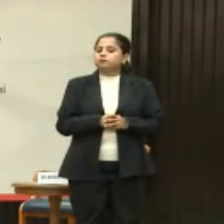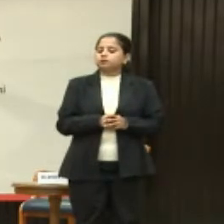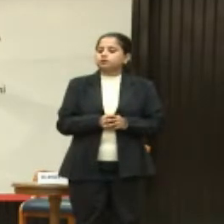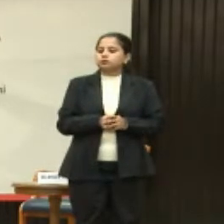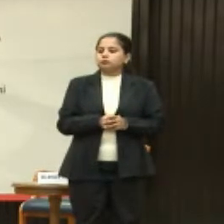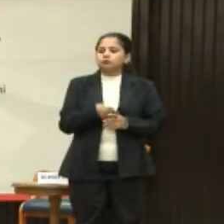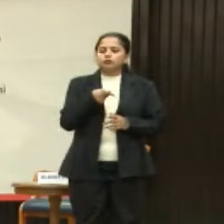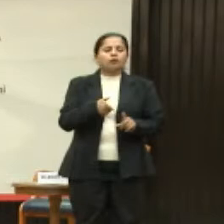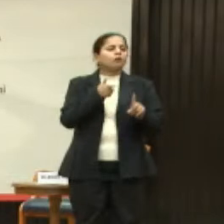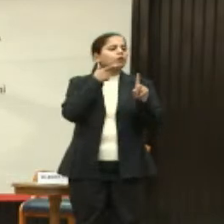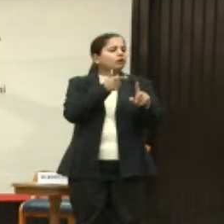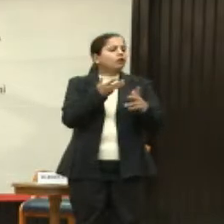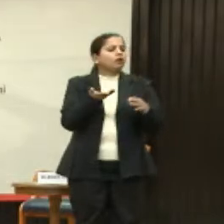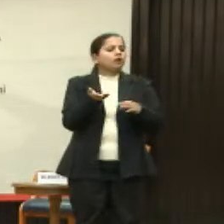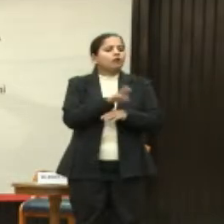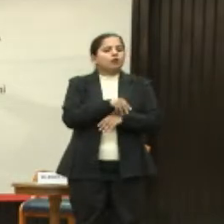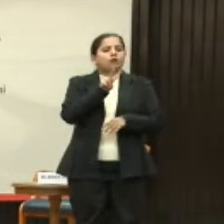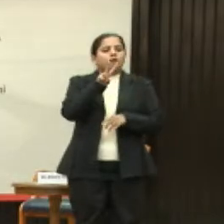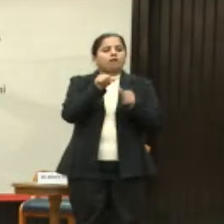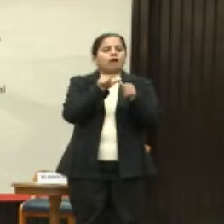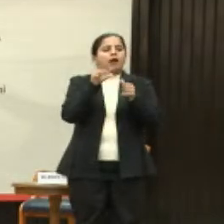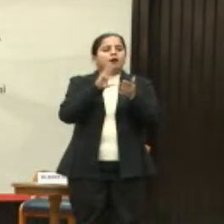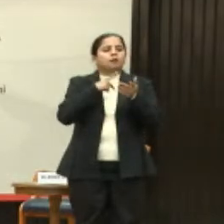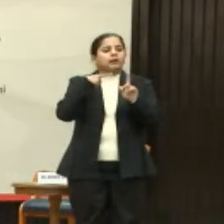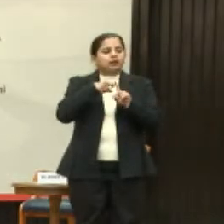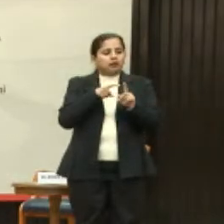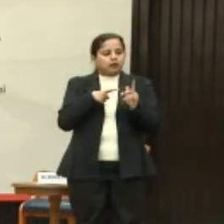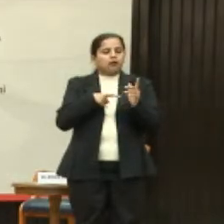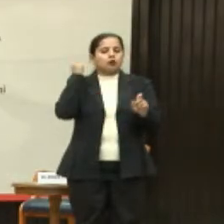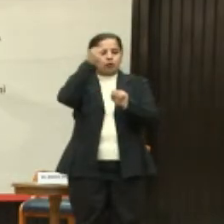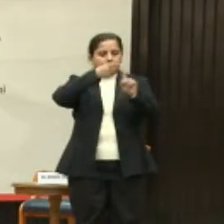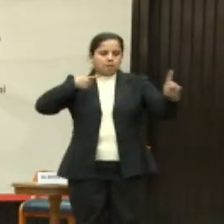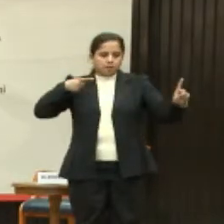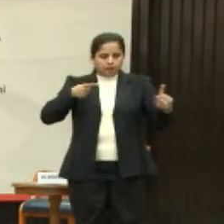This anecdote is from the Valmiki Ramayana.